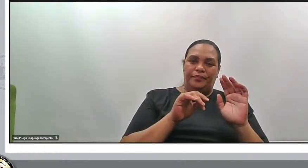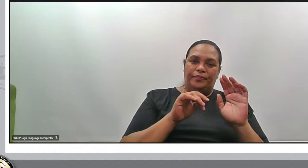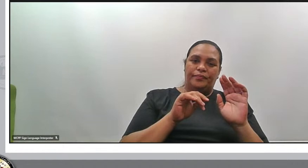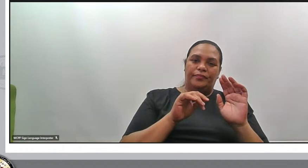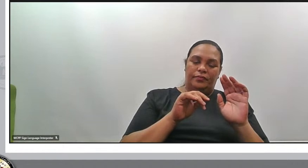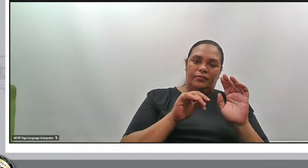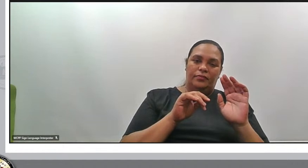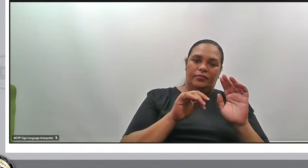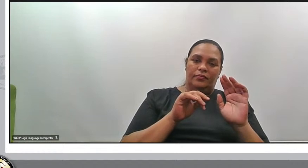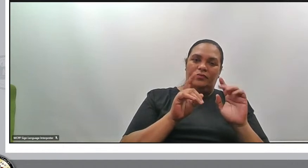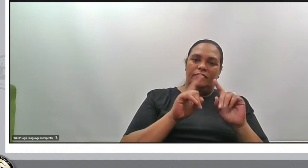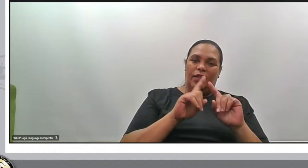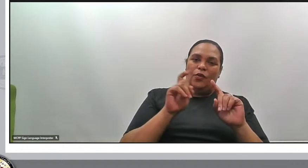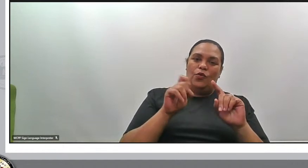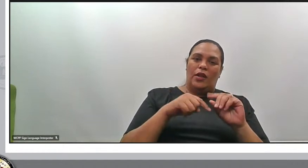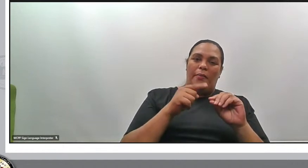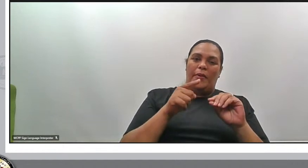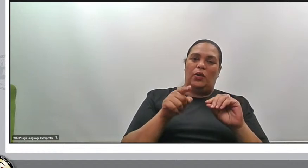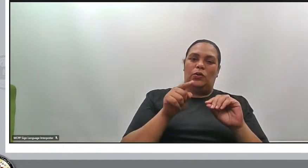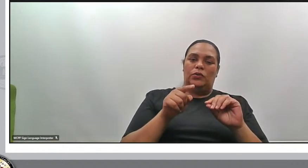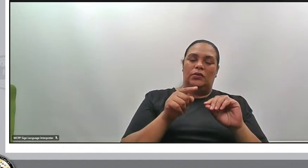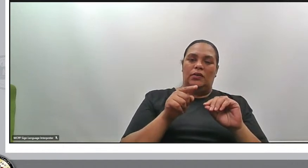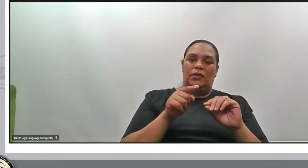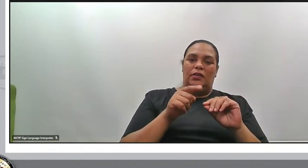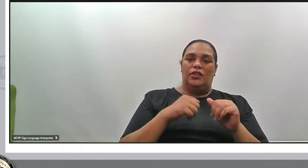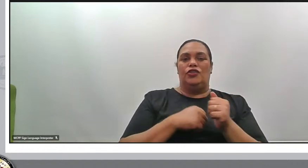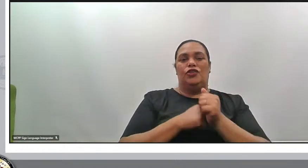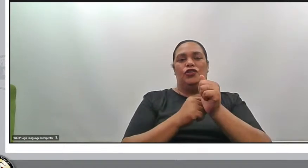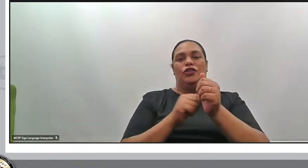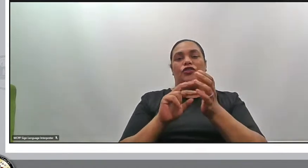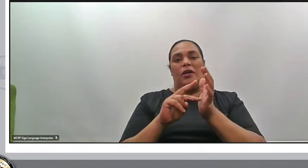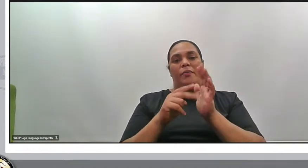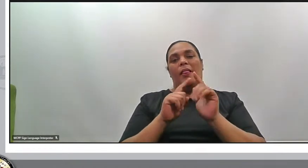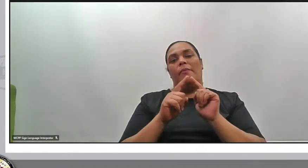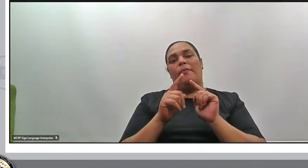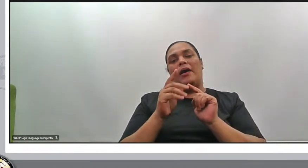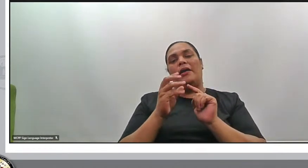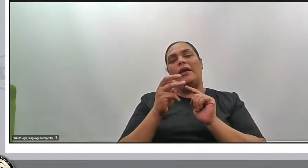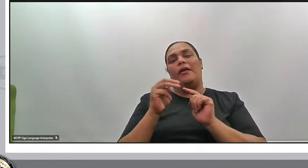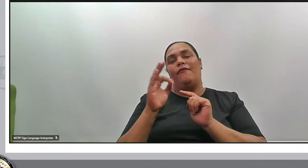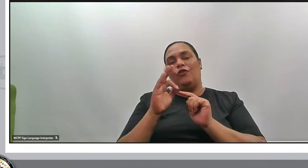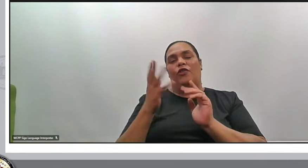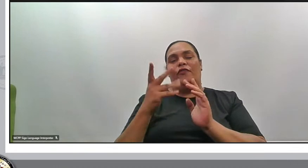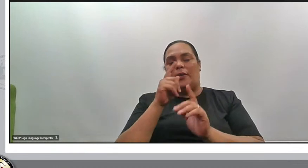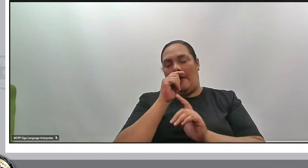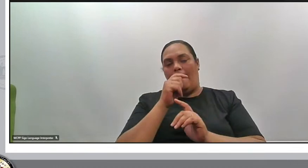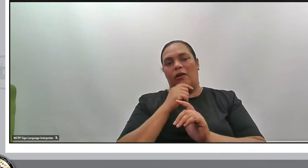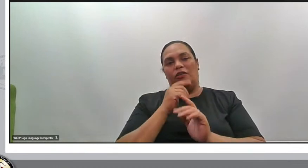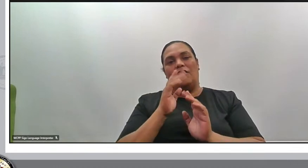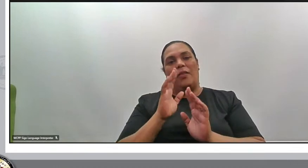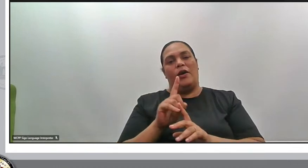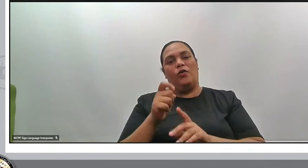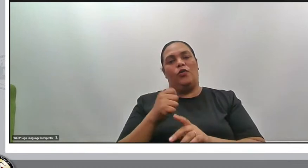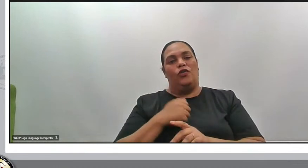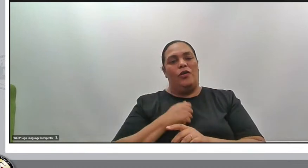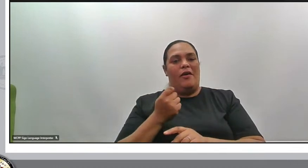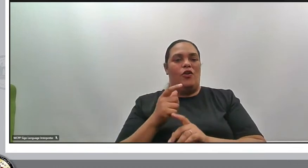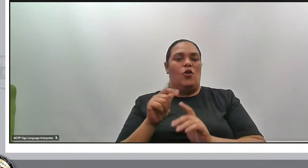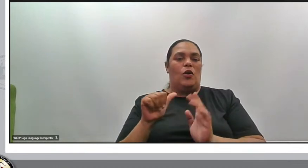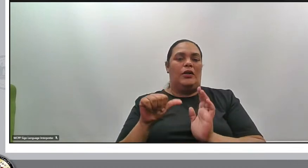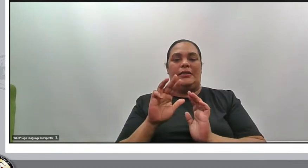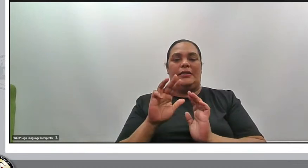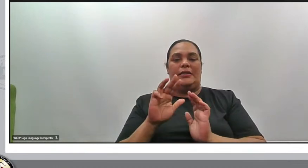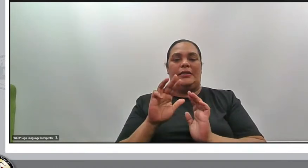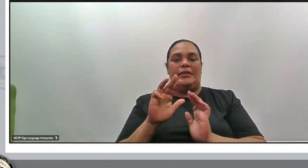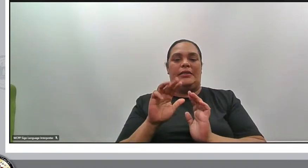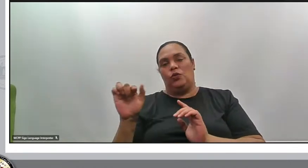70, I also had a question again about the strategic plan, but Ms. Fisher has answered that question. All right, so those are my questions on page 69